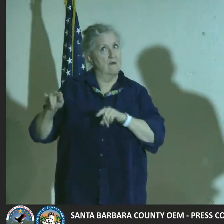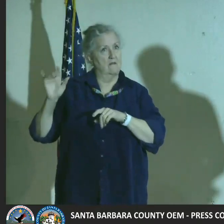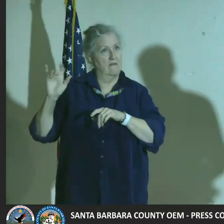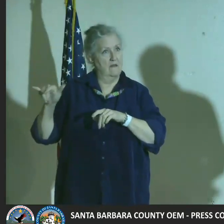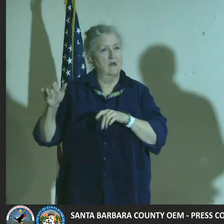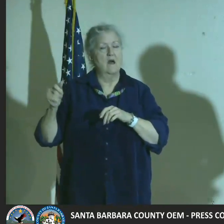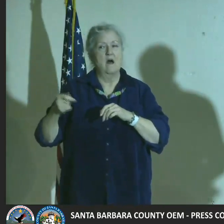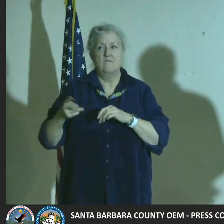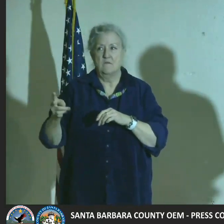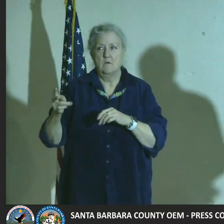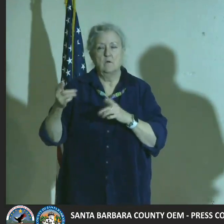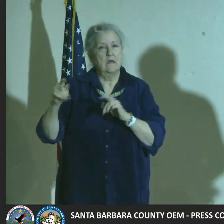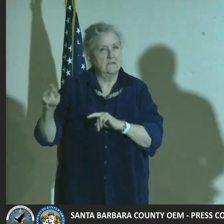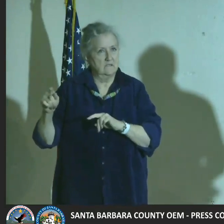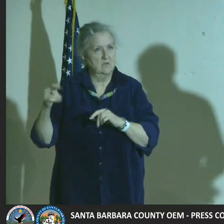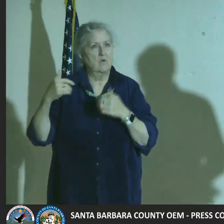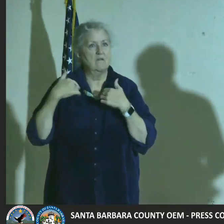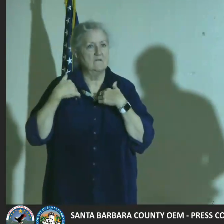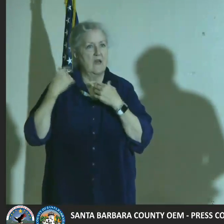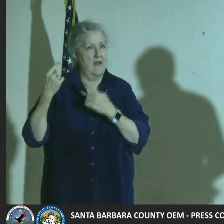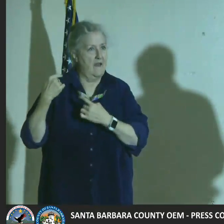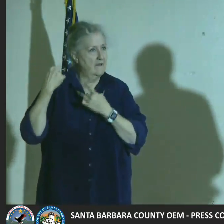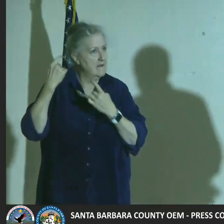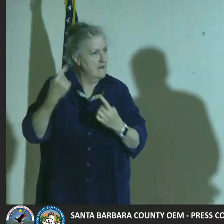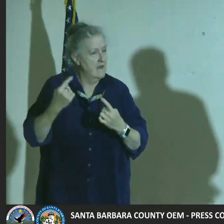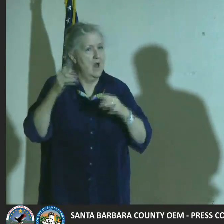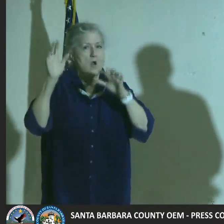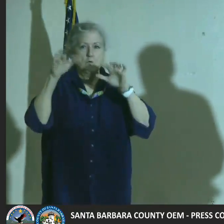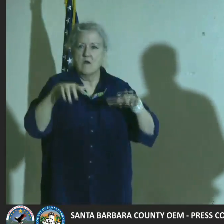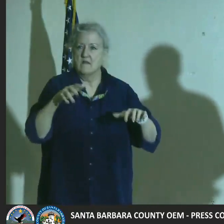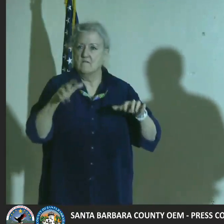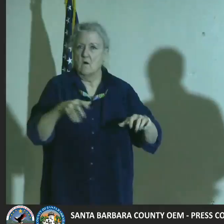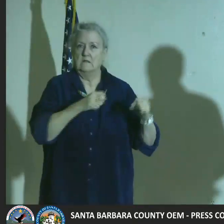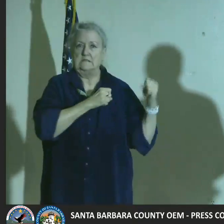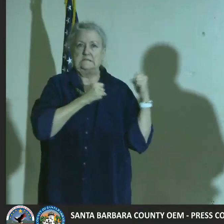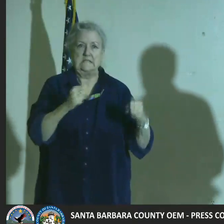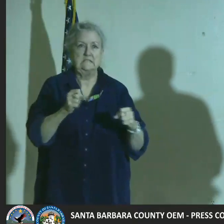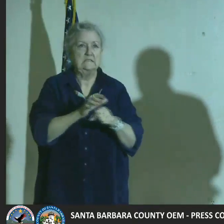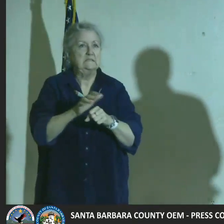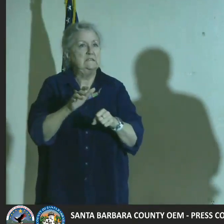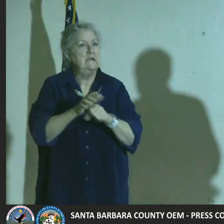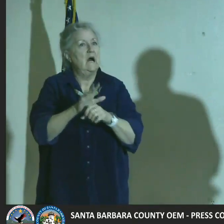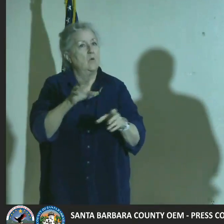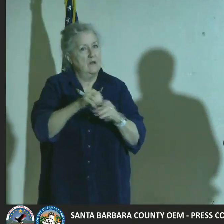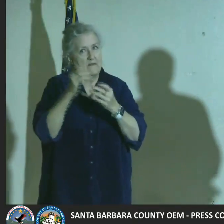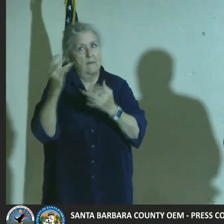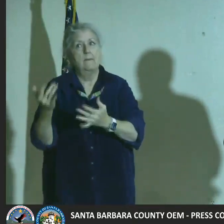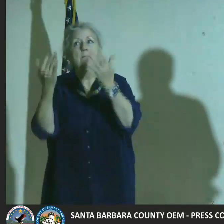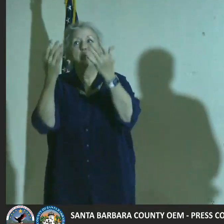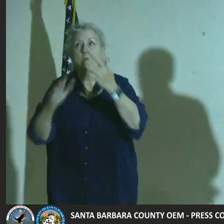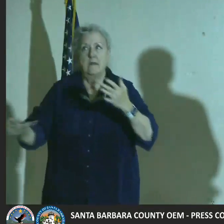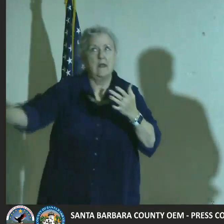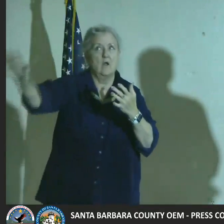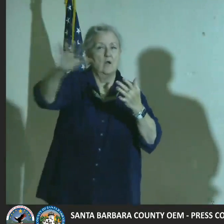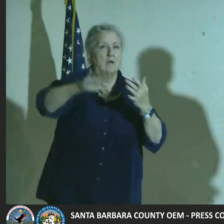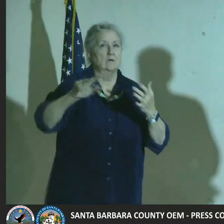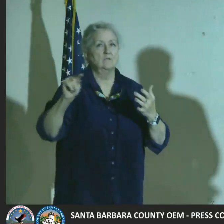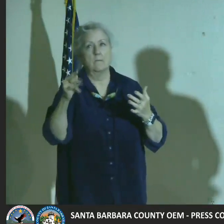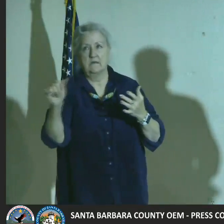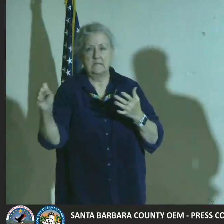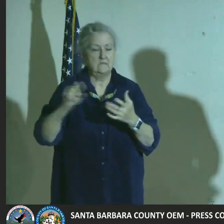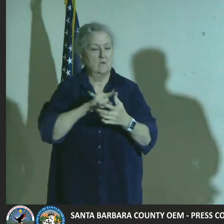few cases where we have had some rainfall intensities within the burn areas of Thomas, or